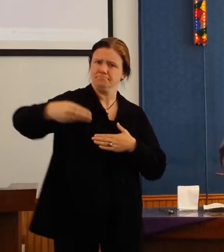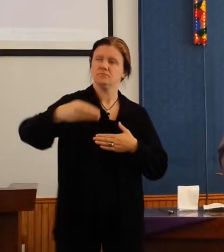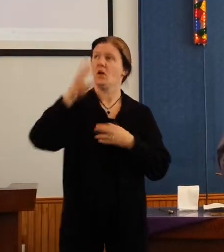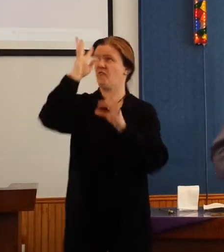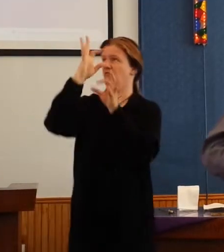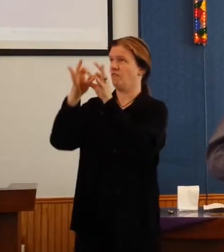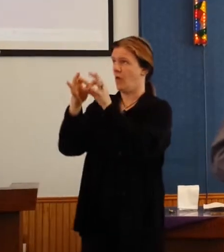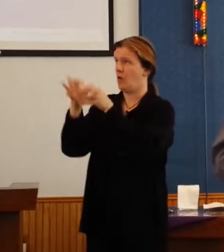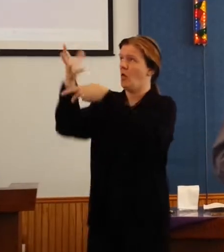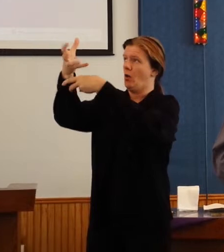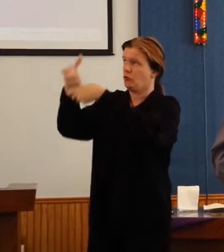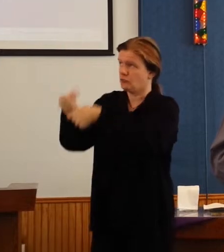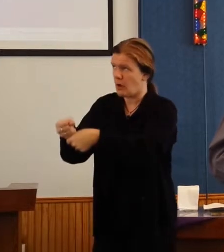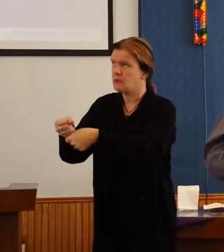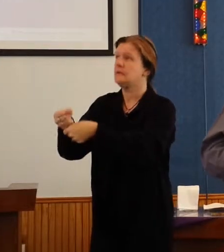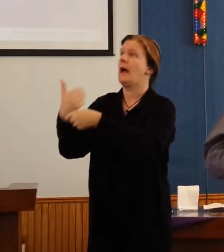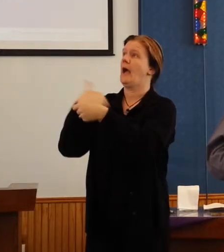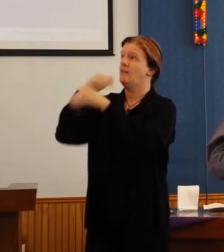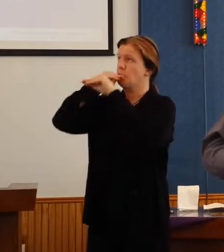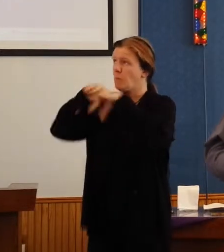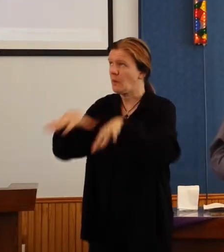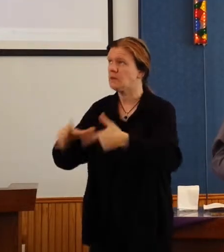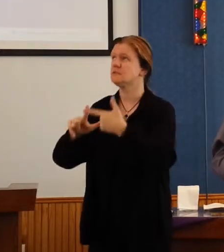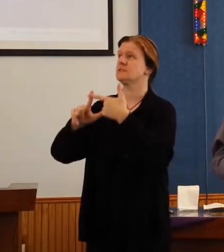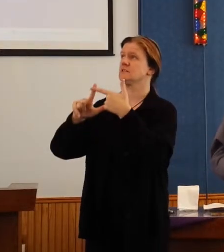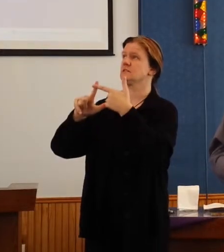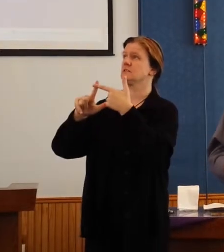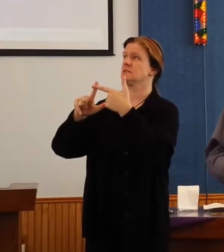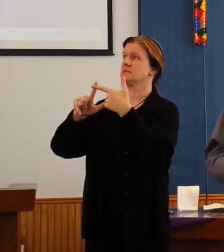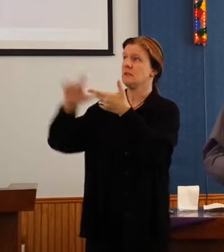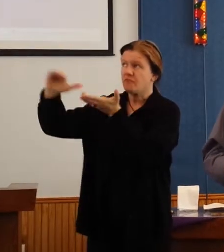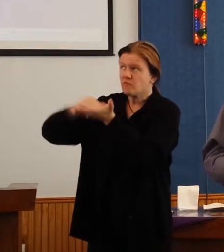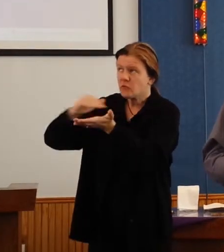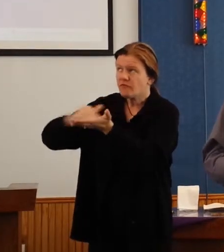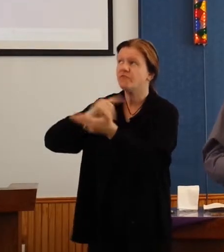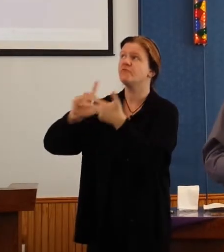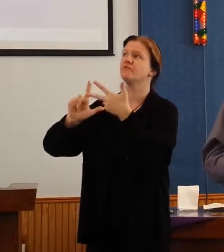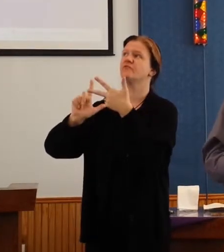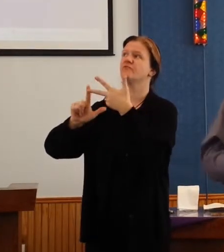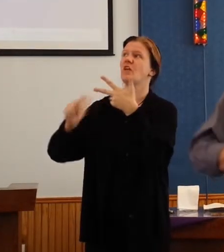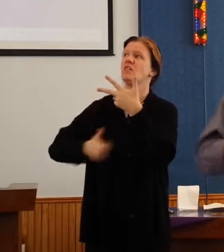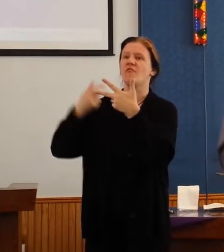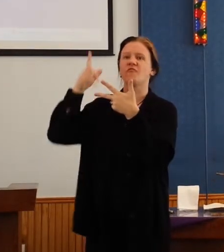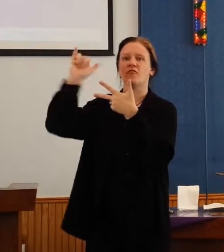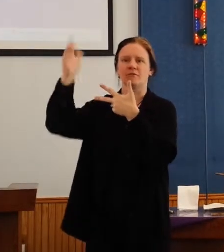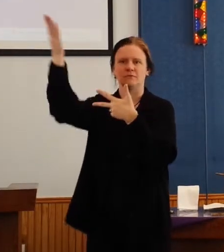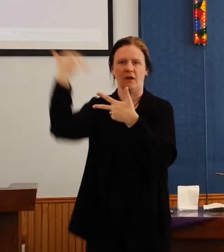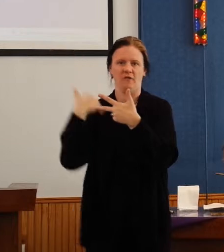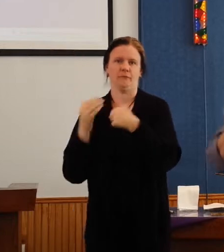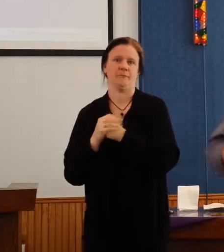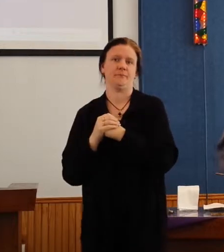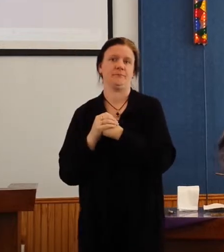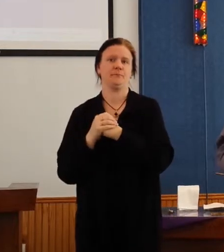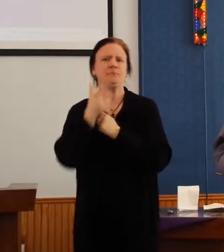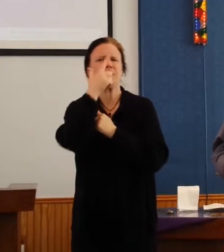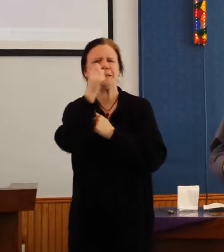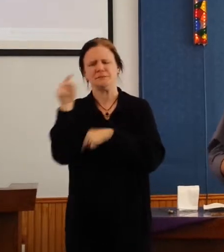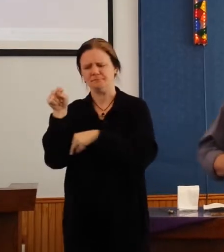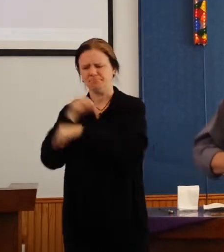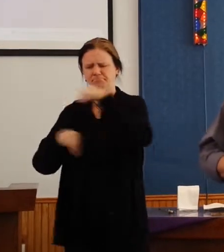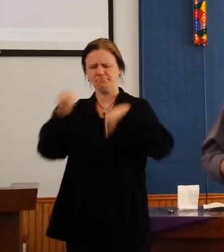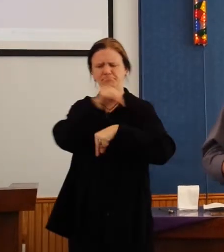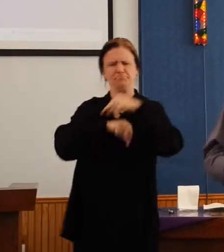covenant of blessing and forgiveness and the promise of eternal life that Christ brings. You know, this goes back to the message that we heard from